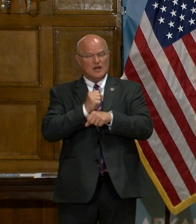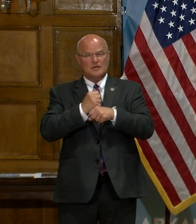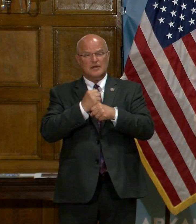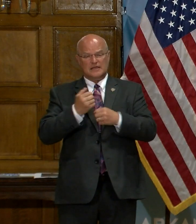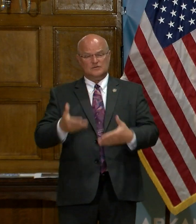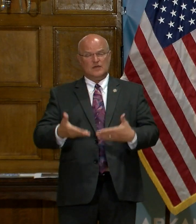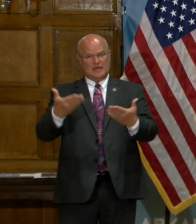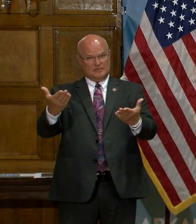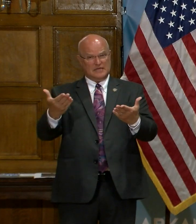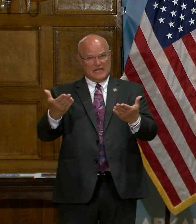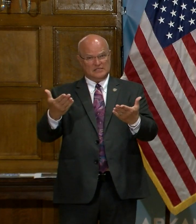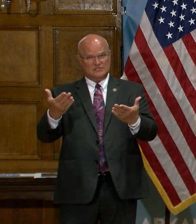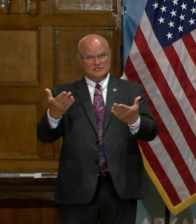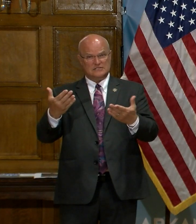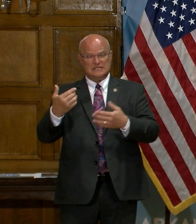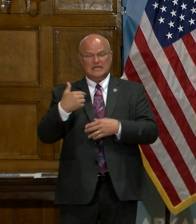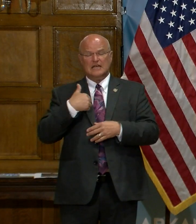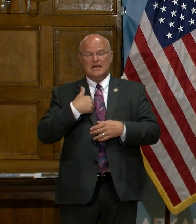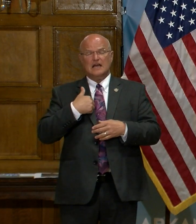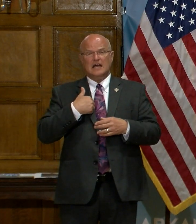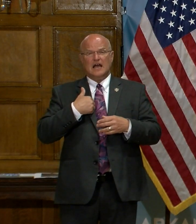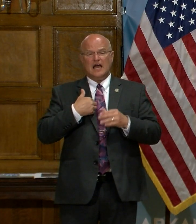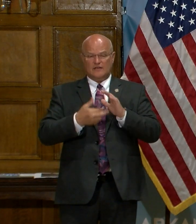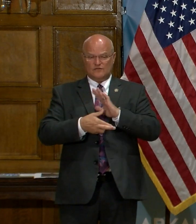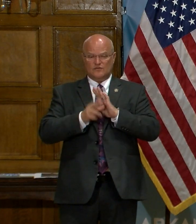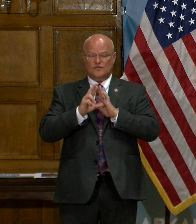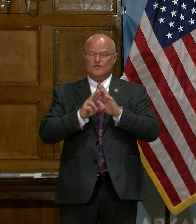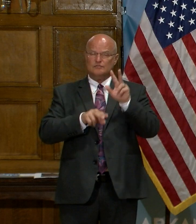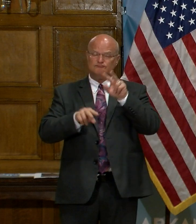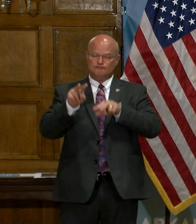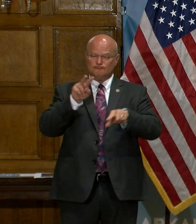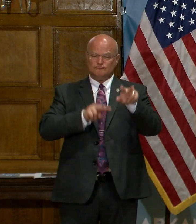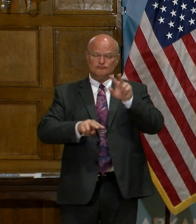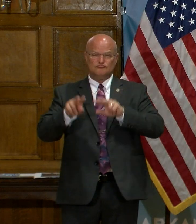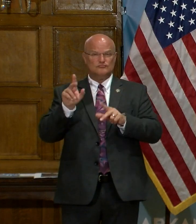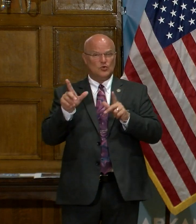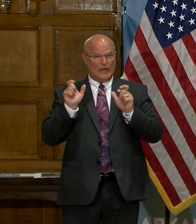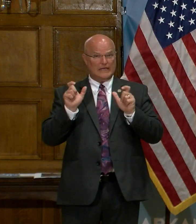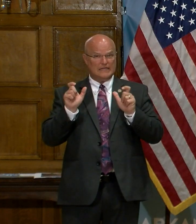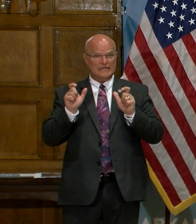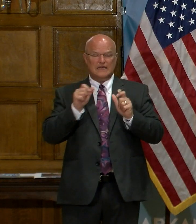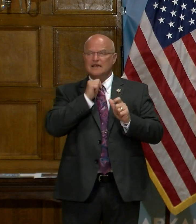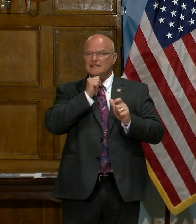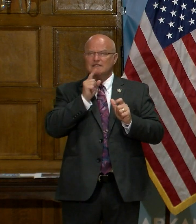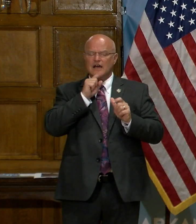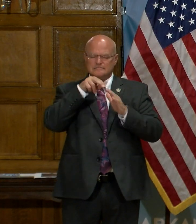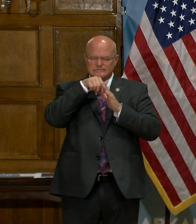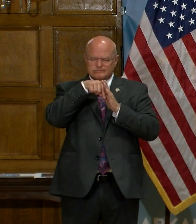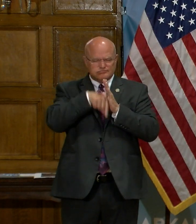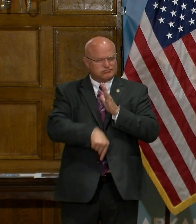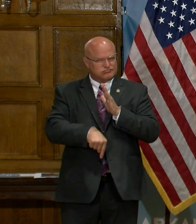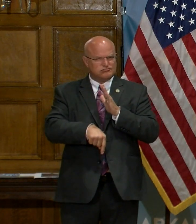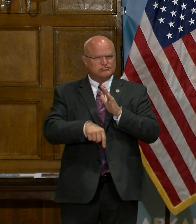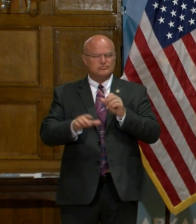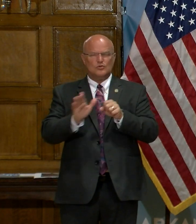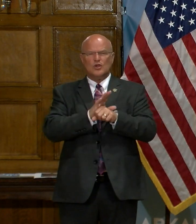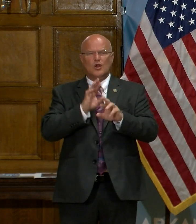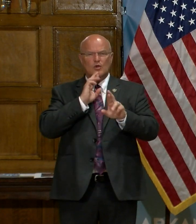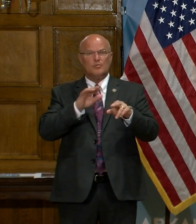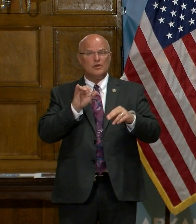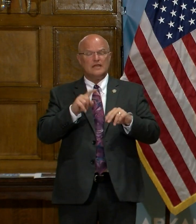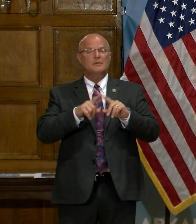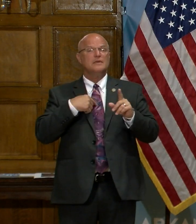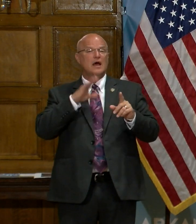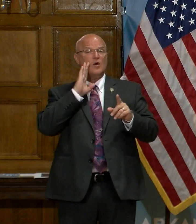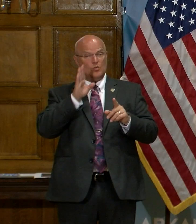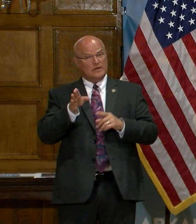these recommendations. I have reviewed them quickly. I've not digested the entire report yet,